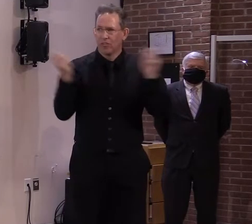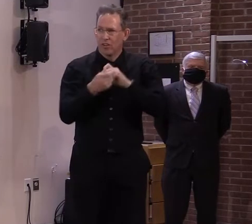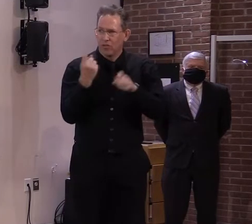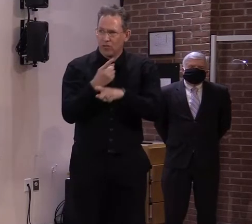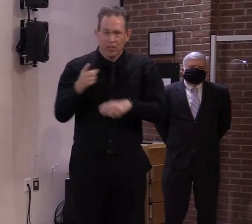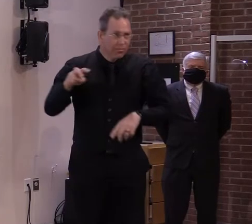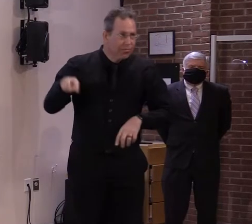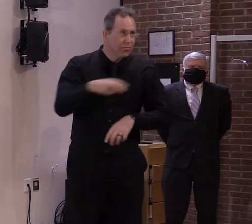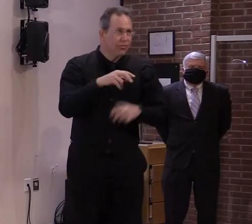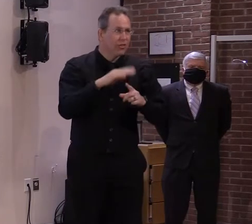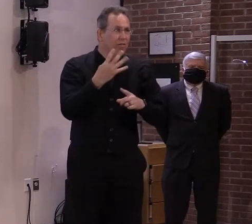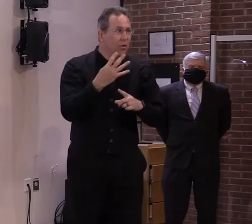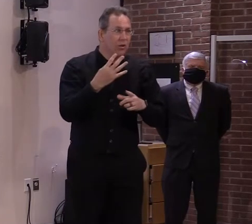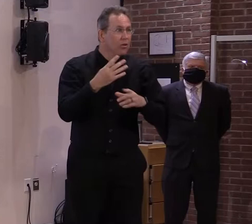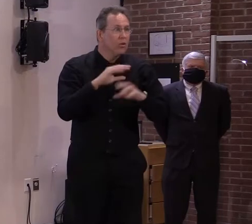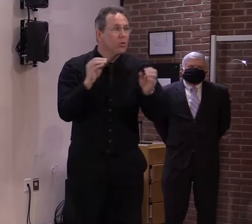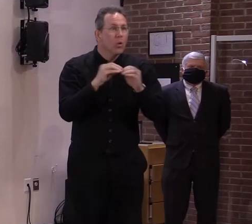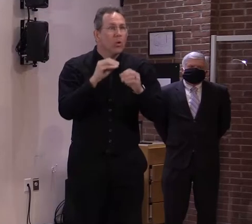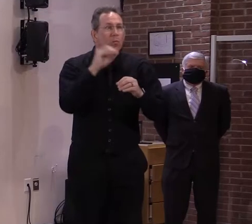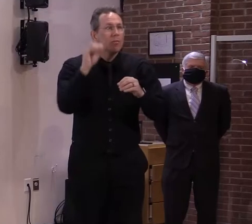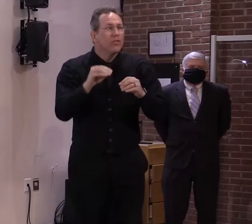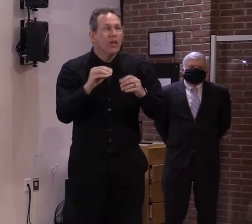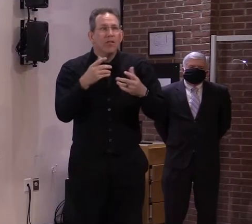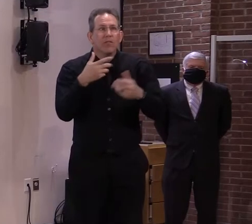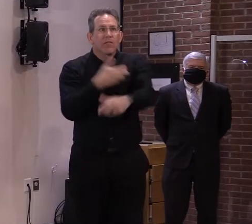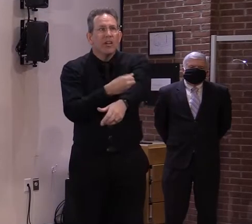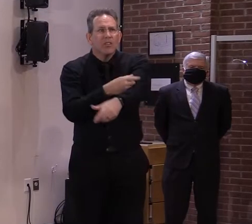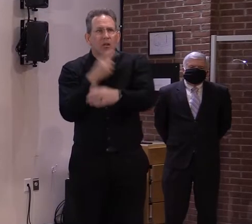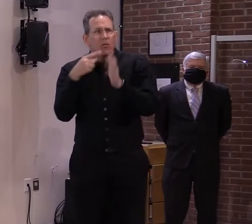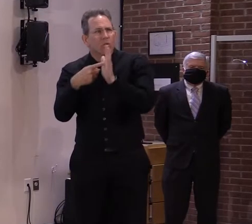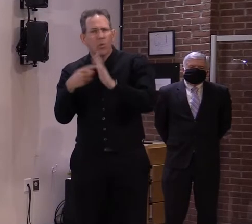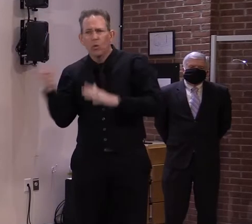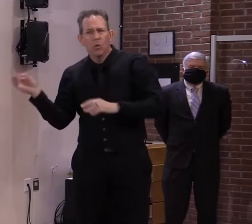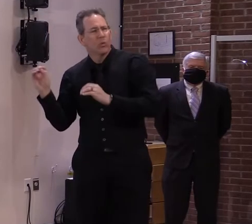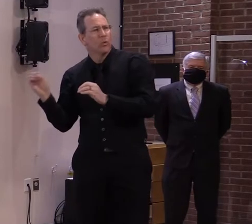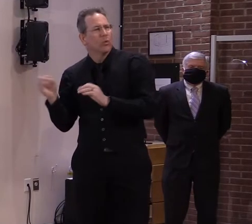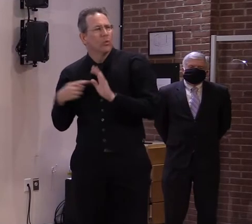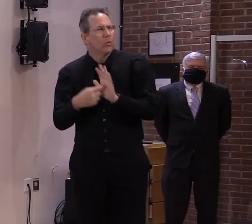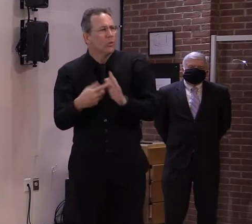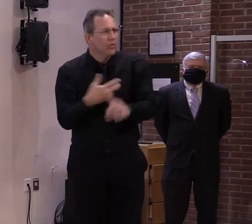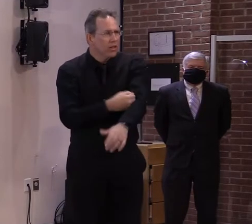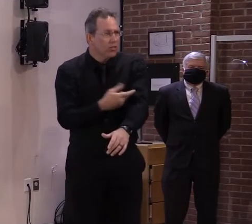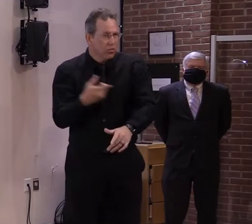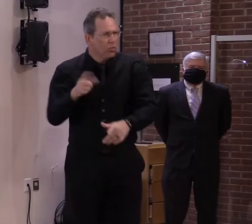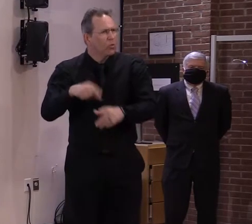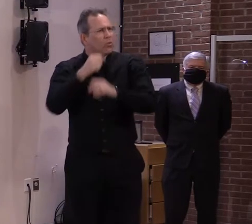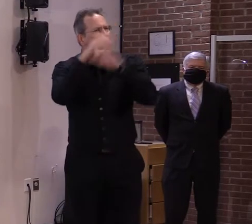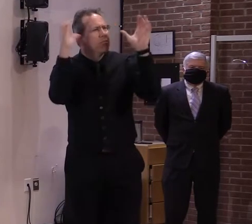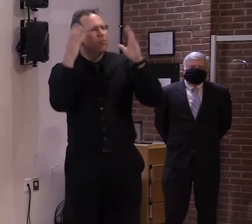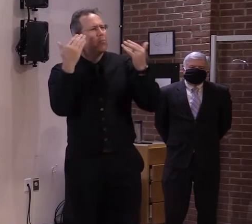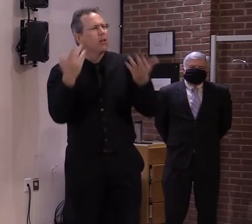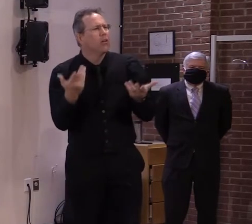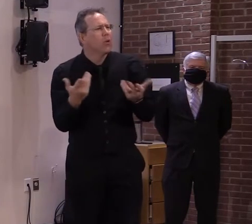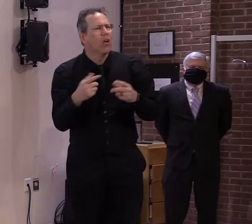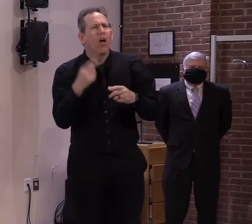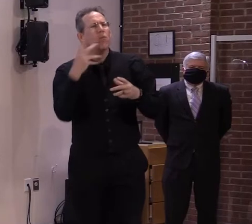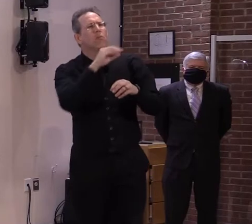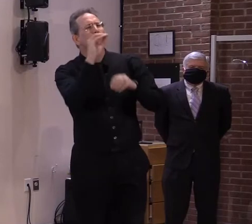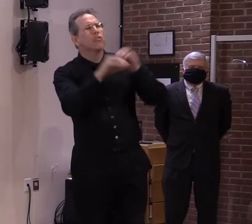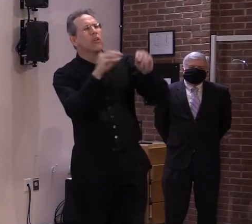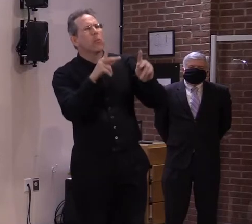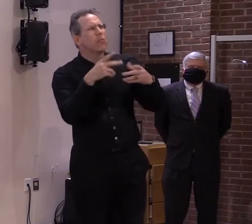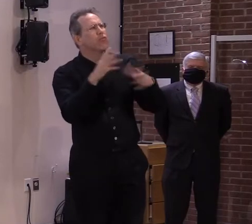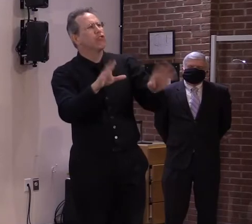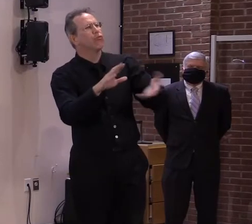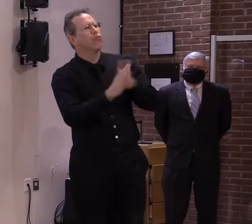vaccine percentage benchmark for that. What is the percentage of Vermonters that you envision being vaccinated